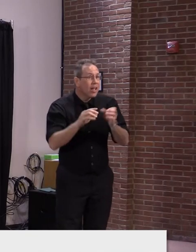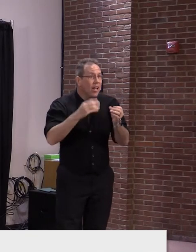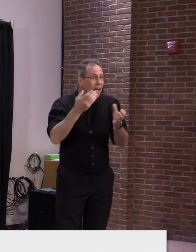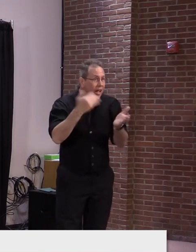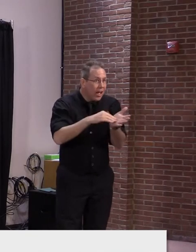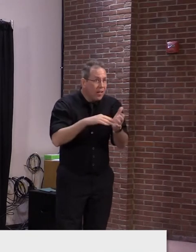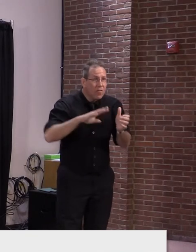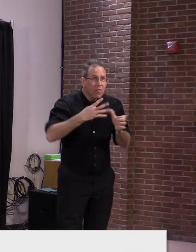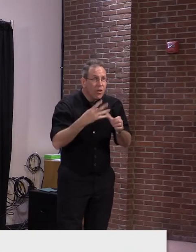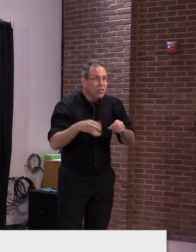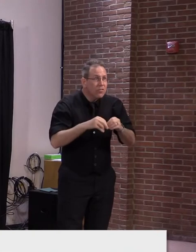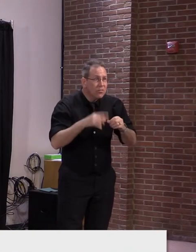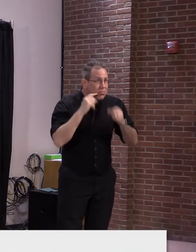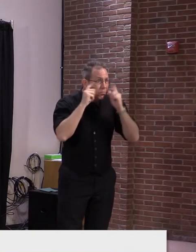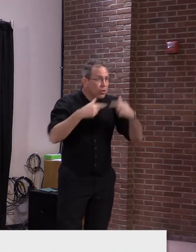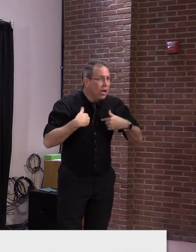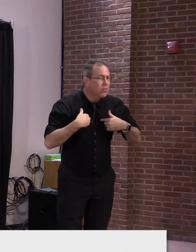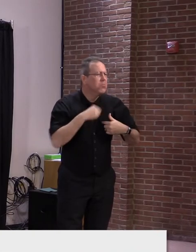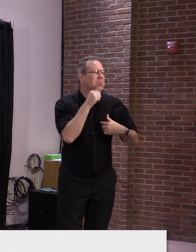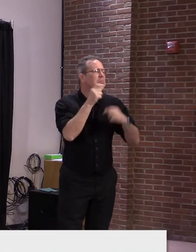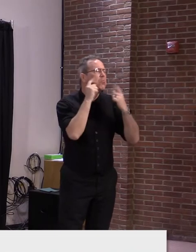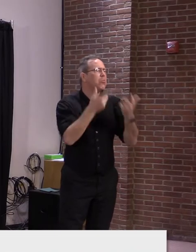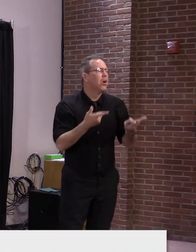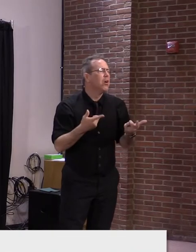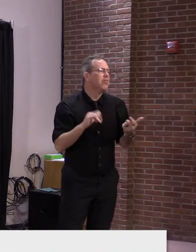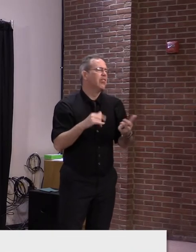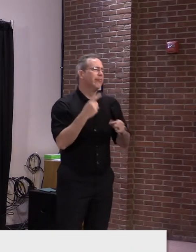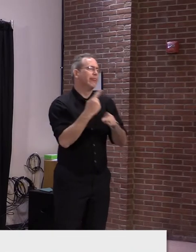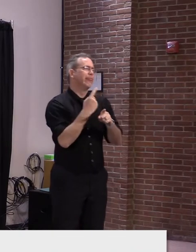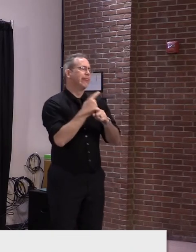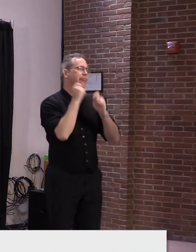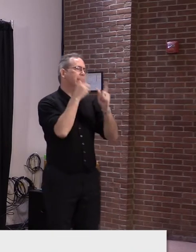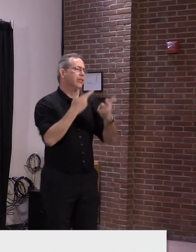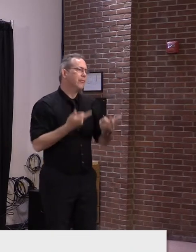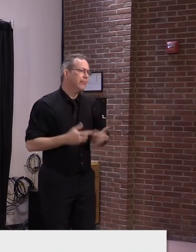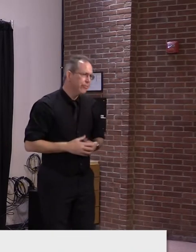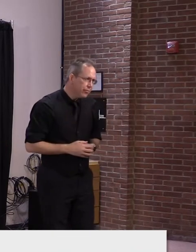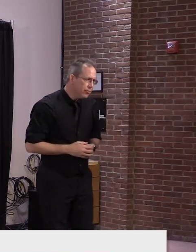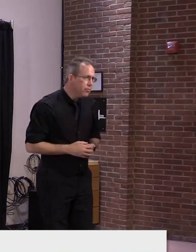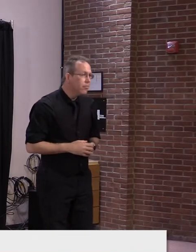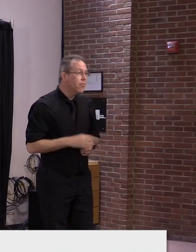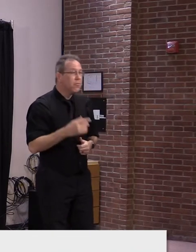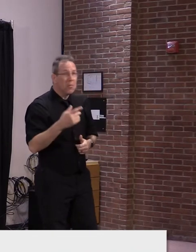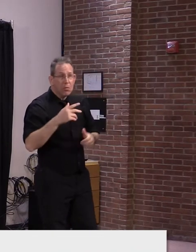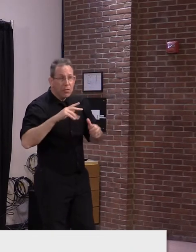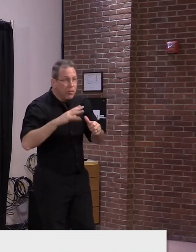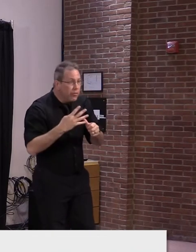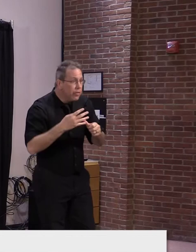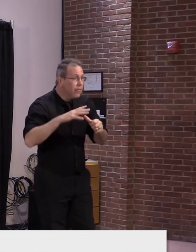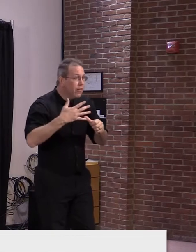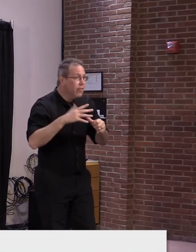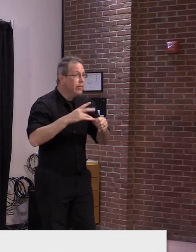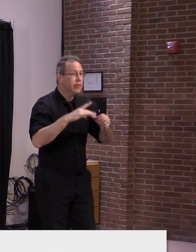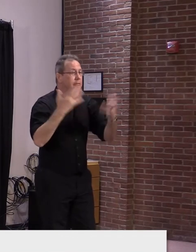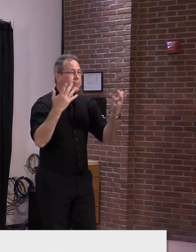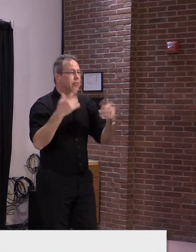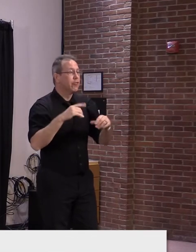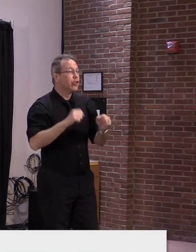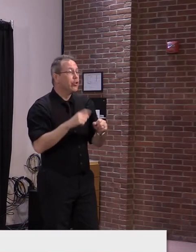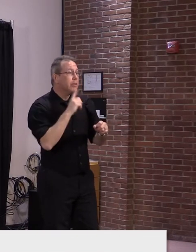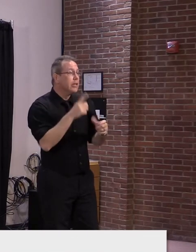another vaccine available, whether it's the third or fourth dose or just a yearly dose. I just don't